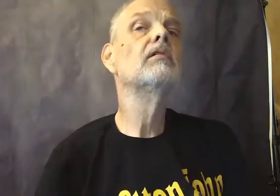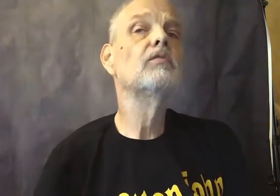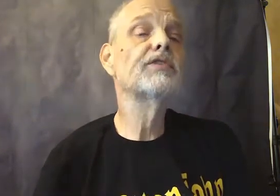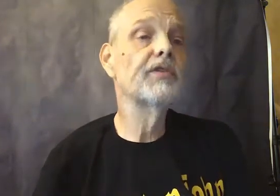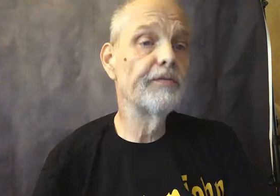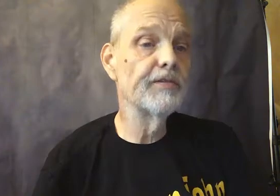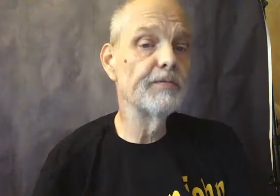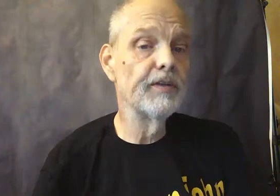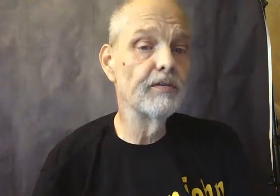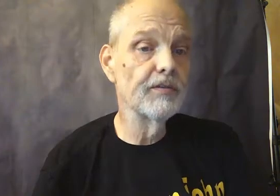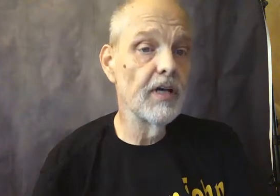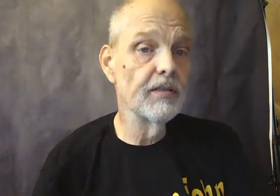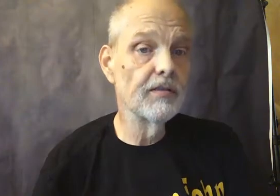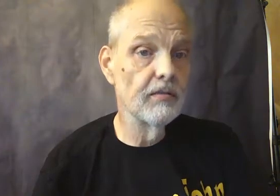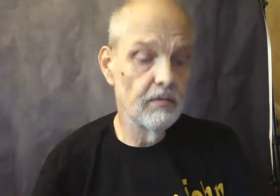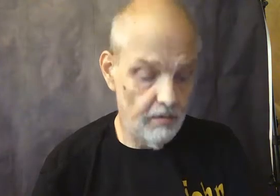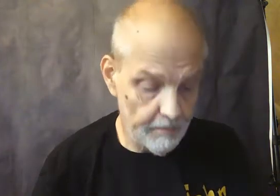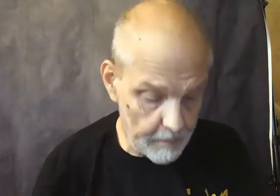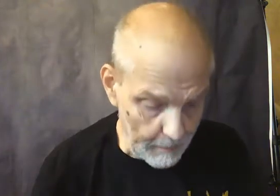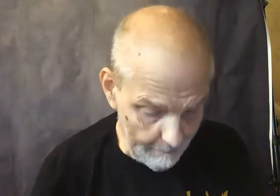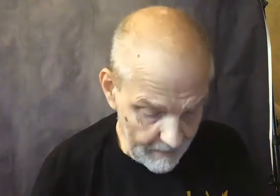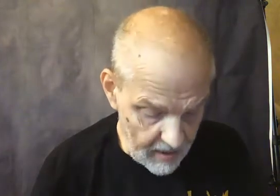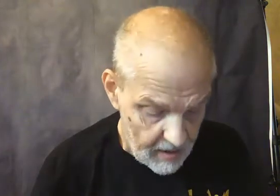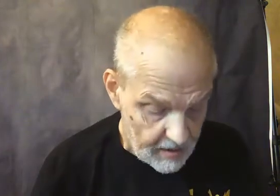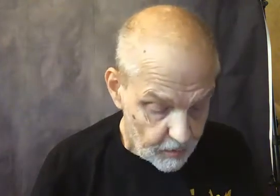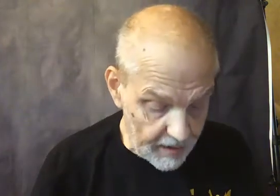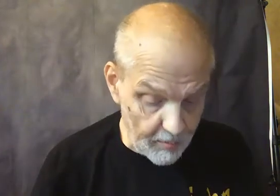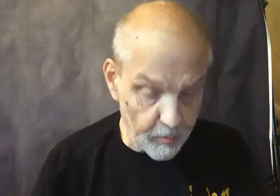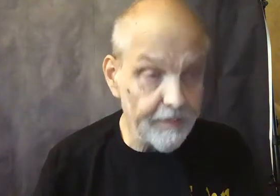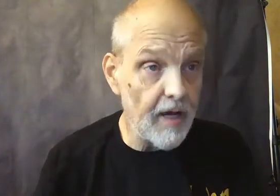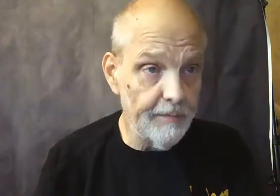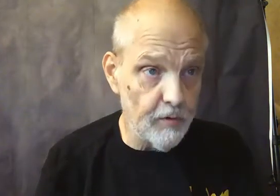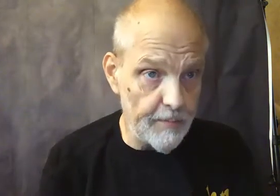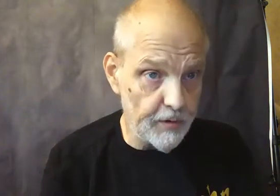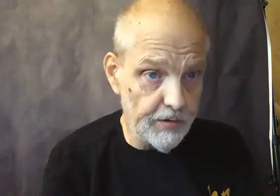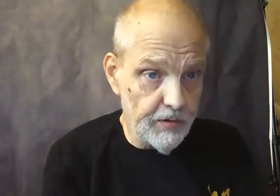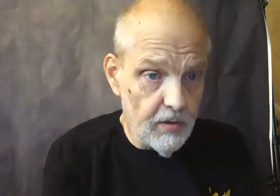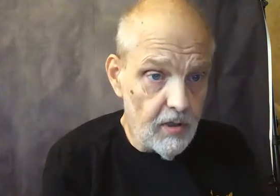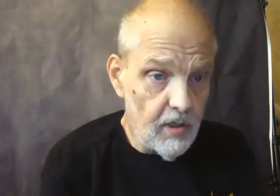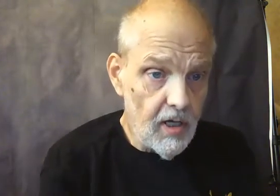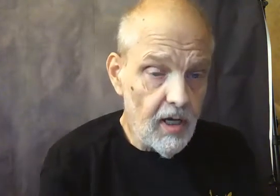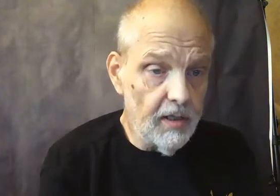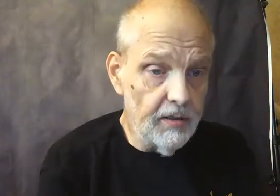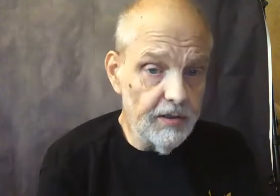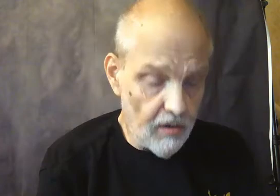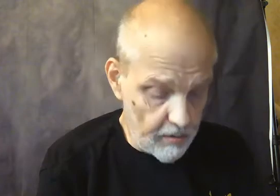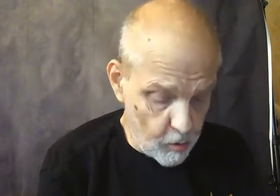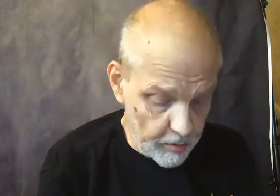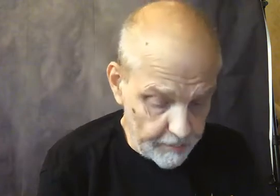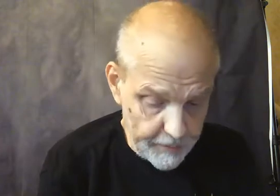What's the difference between those 2 signs? So they came up with 5 parameters, and these are important for you to